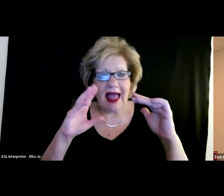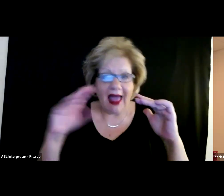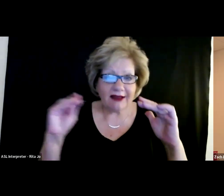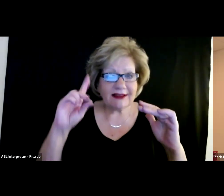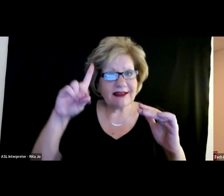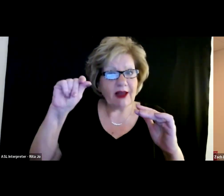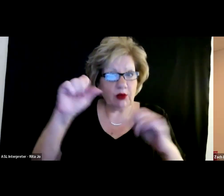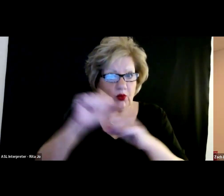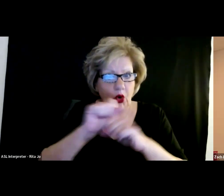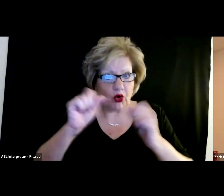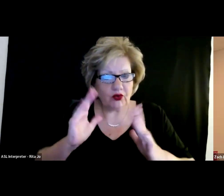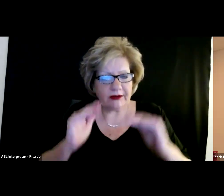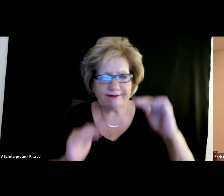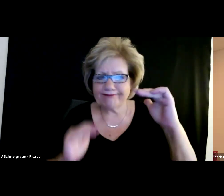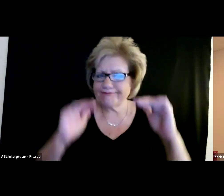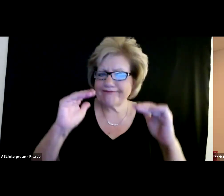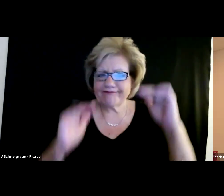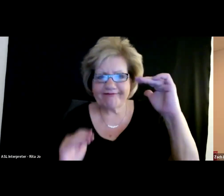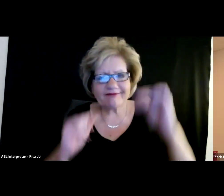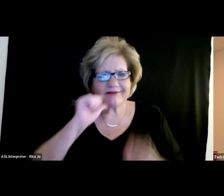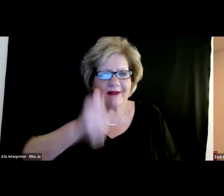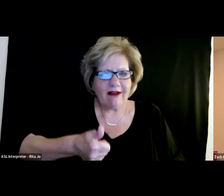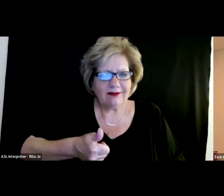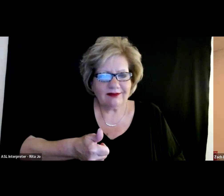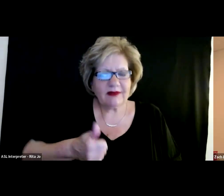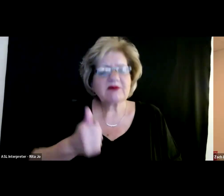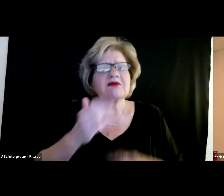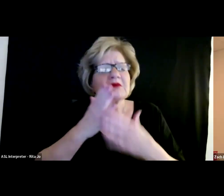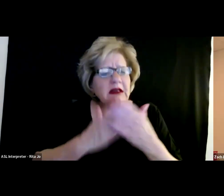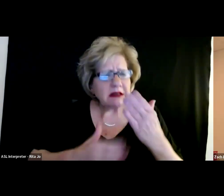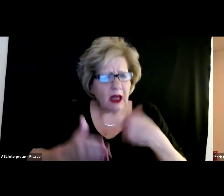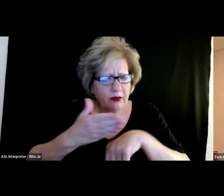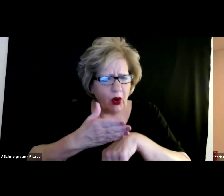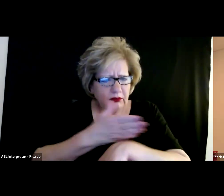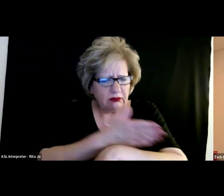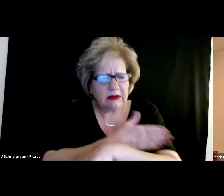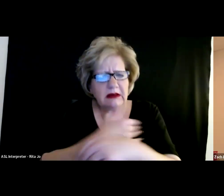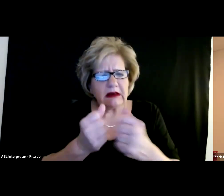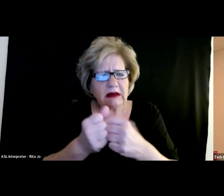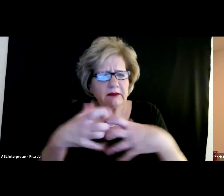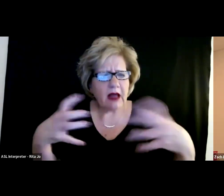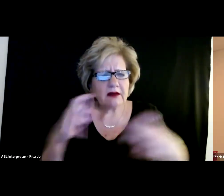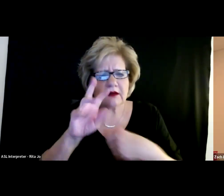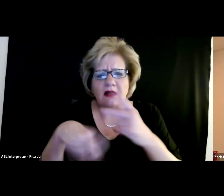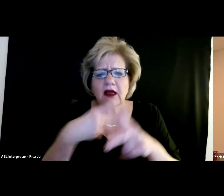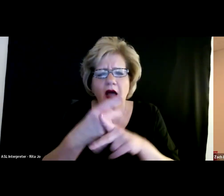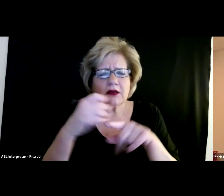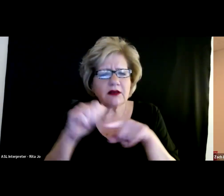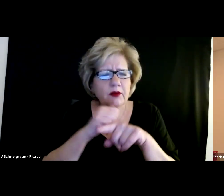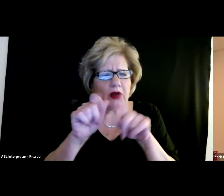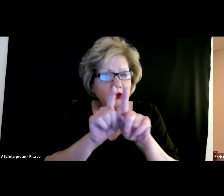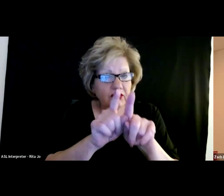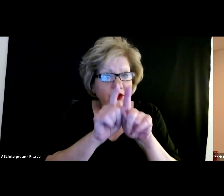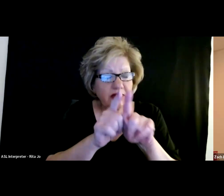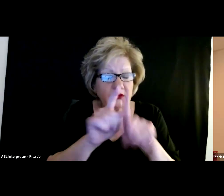in apprenticeship. While some progress has been made, in part due to expanding the types of apprenticeships that are available, and